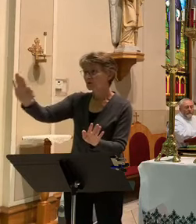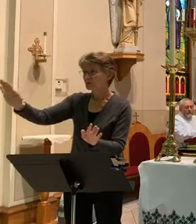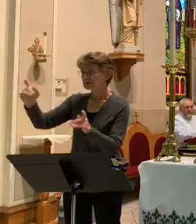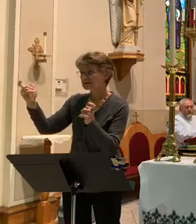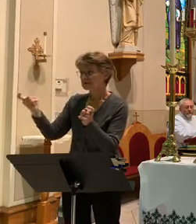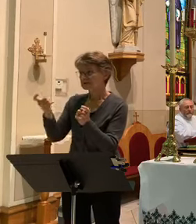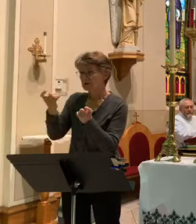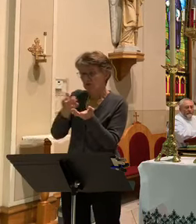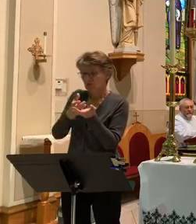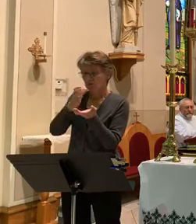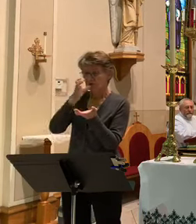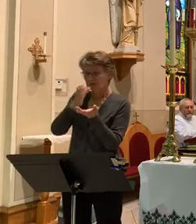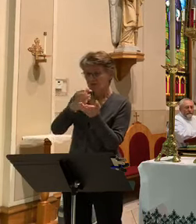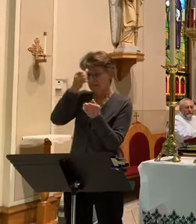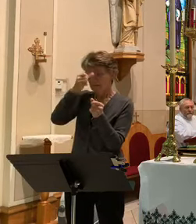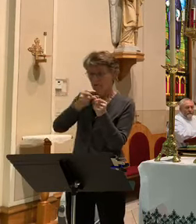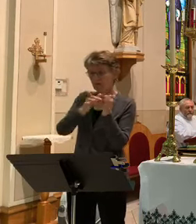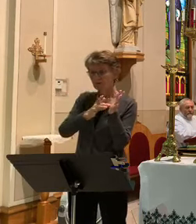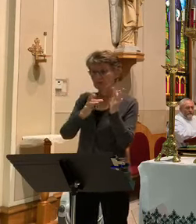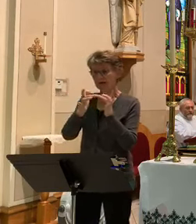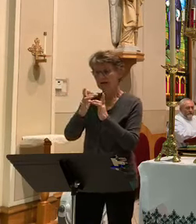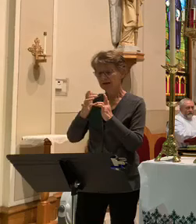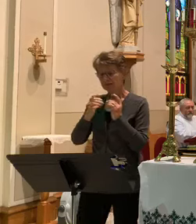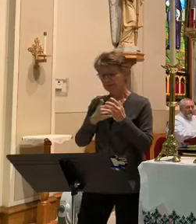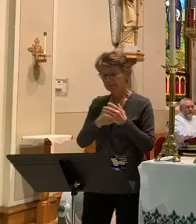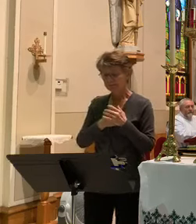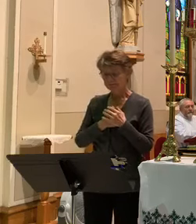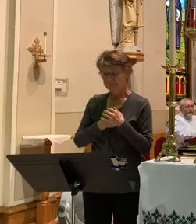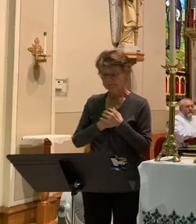sins. Do this in memory of me.